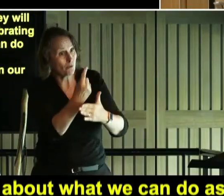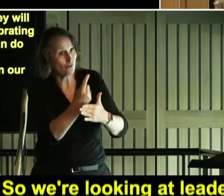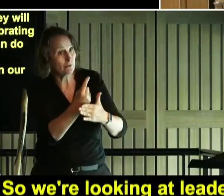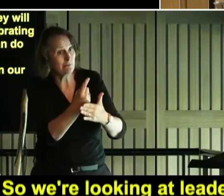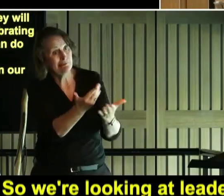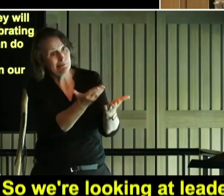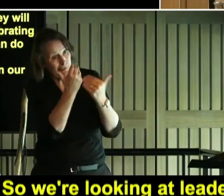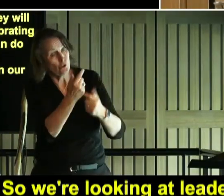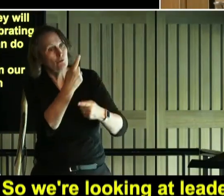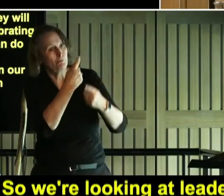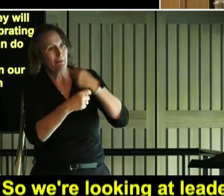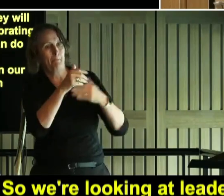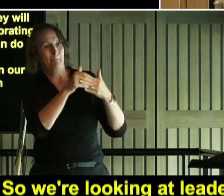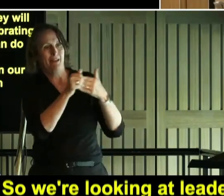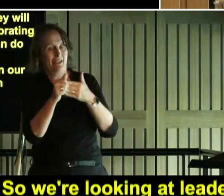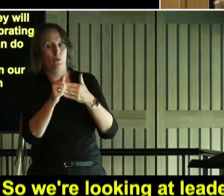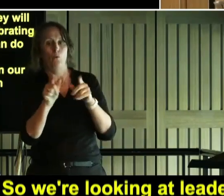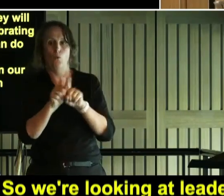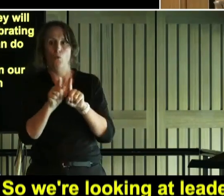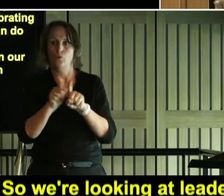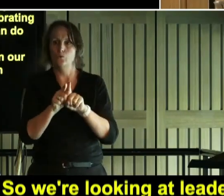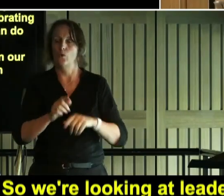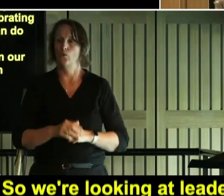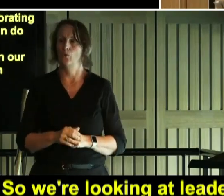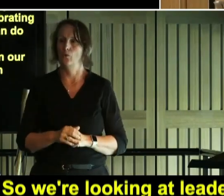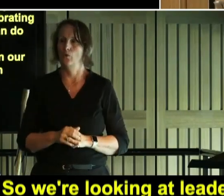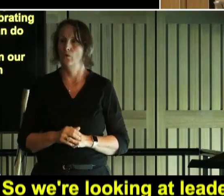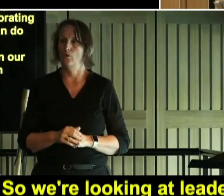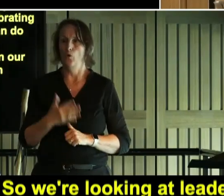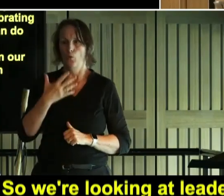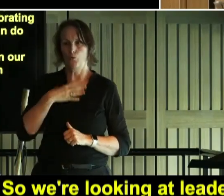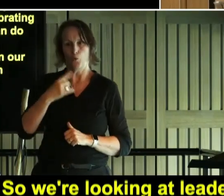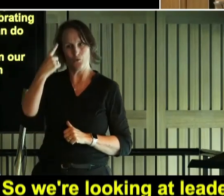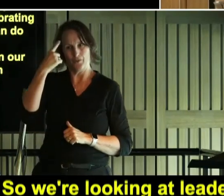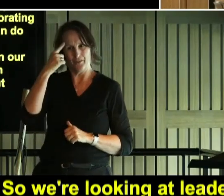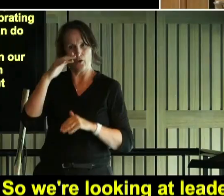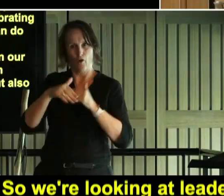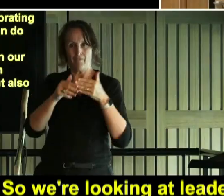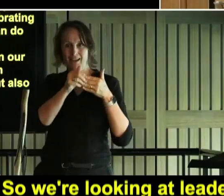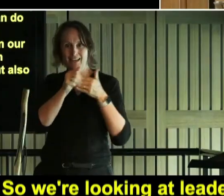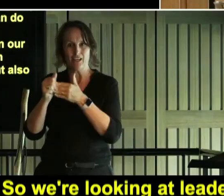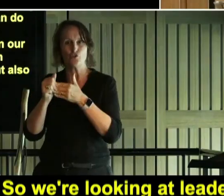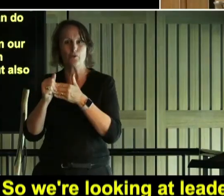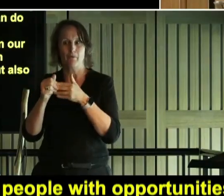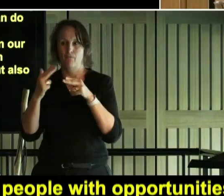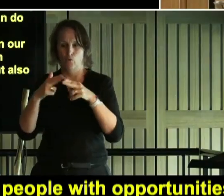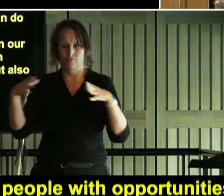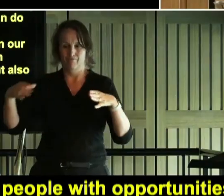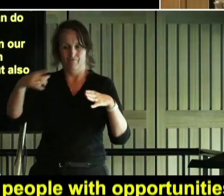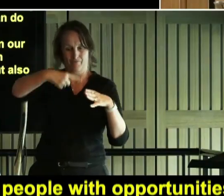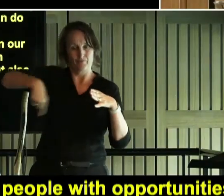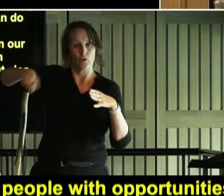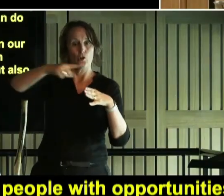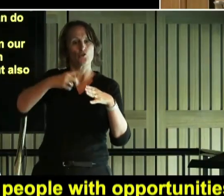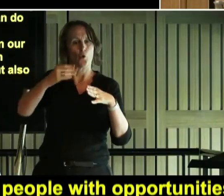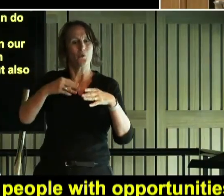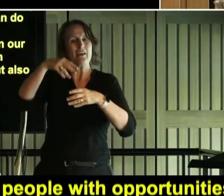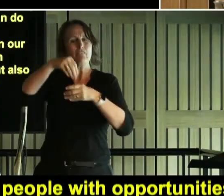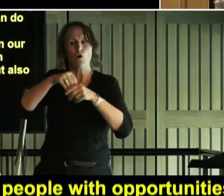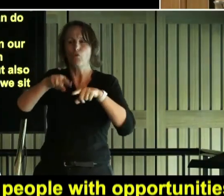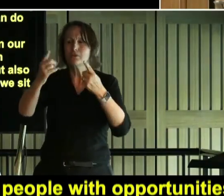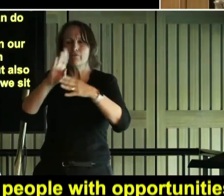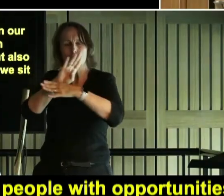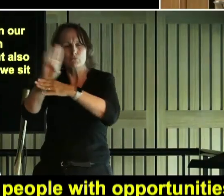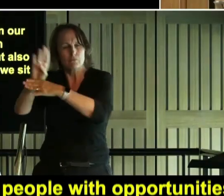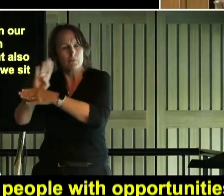to contribute to leadership, but also looking at leadership in the consortium. So we sit on a range of panels, such